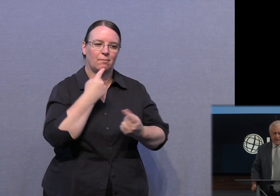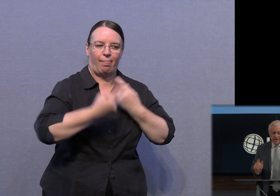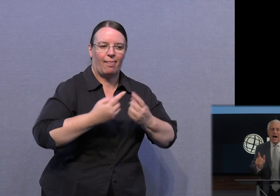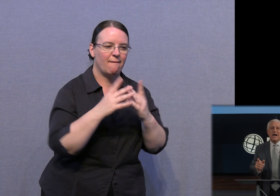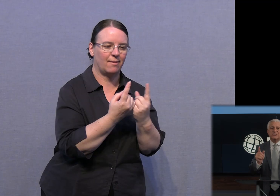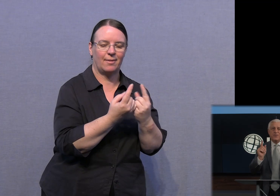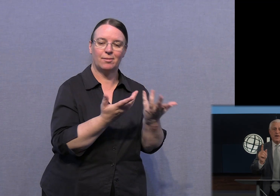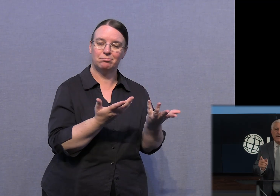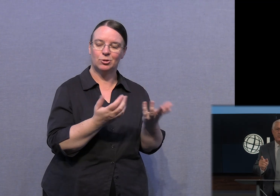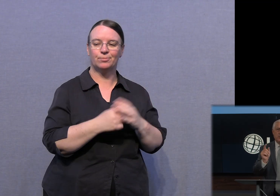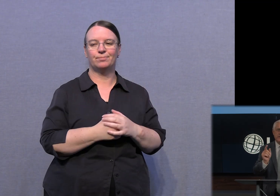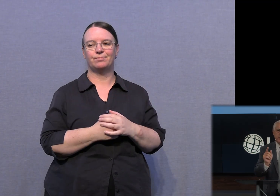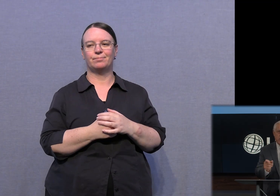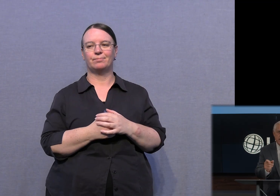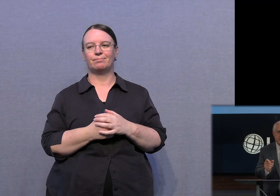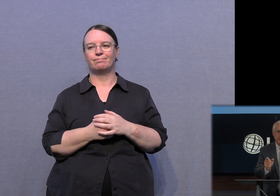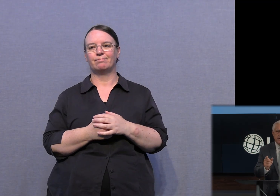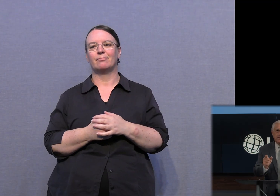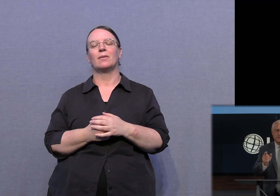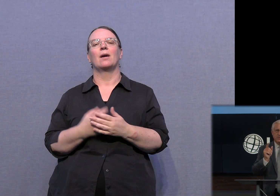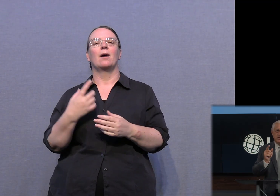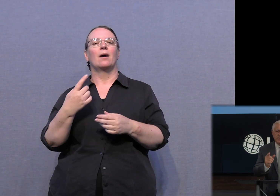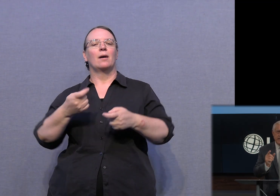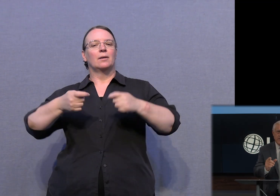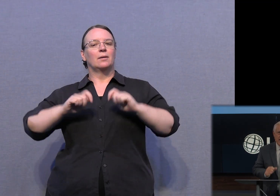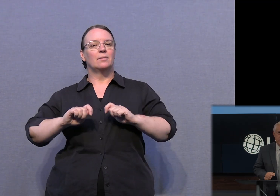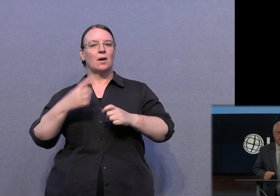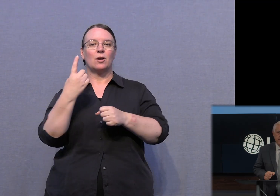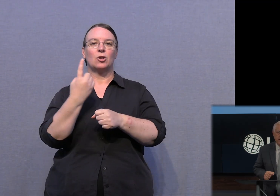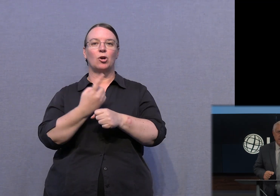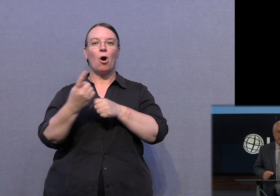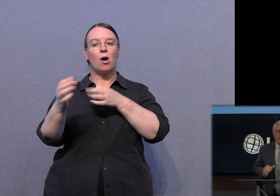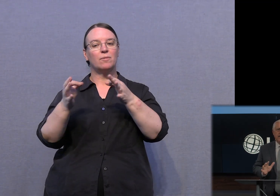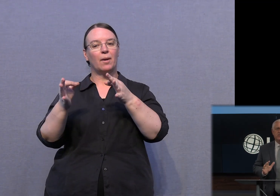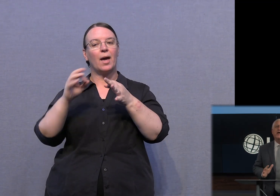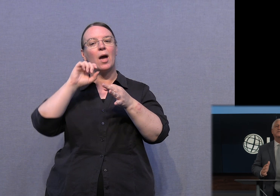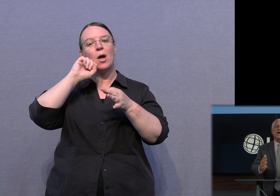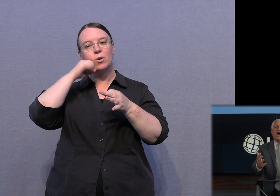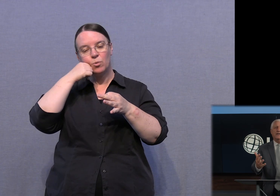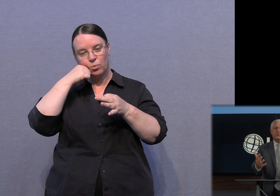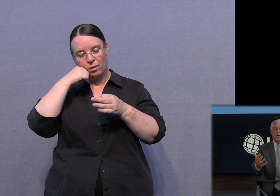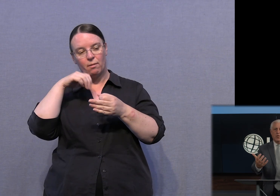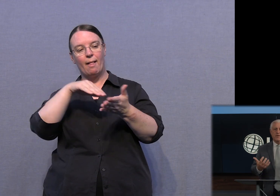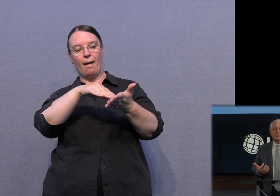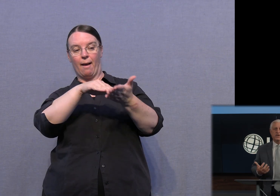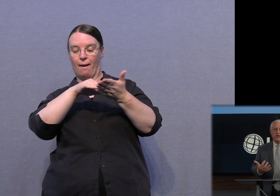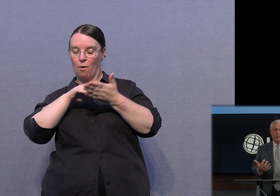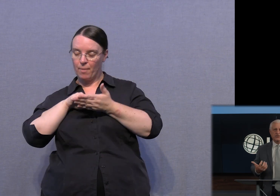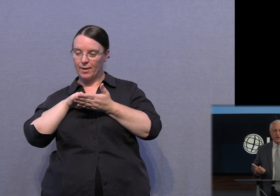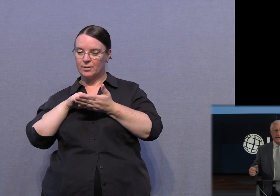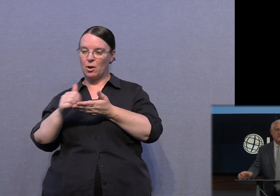out, God's plan will return us to the scene of action. Yes, there are times where we